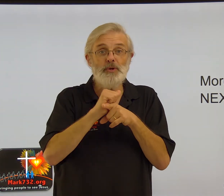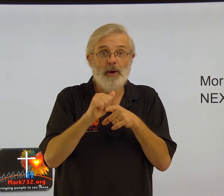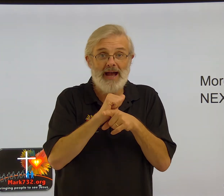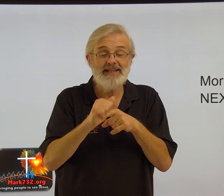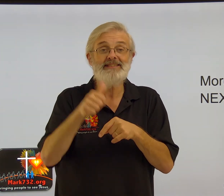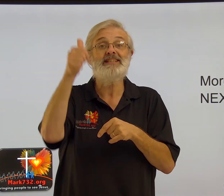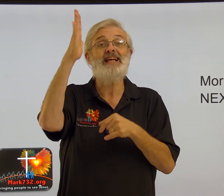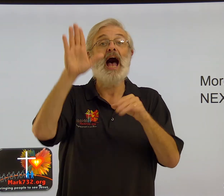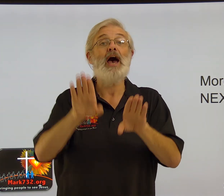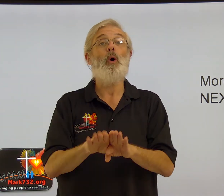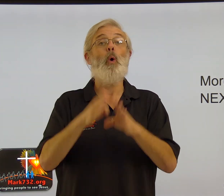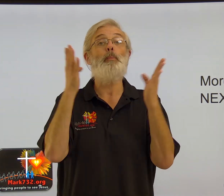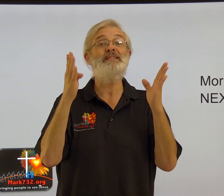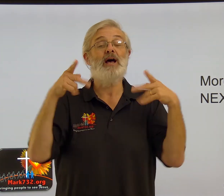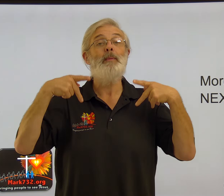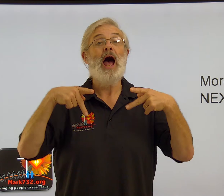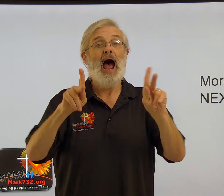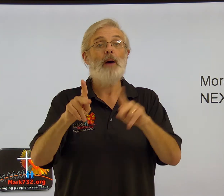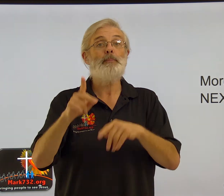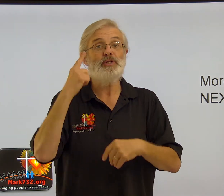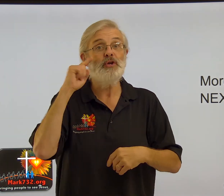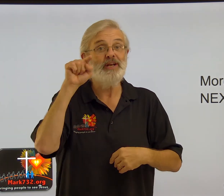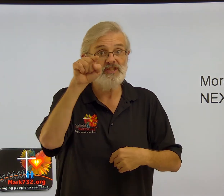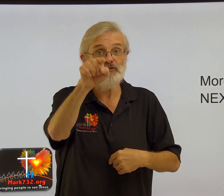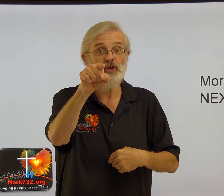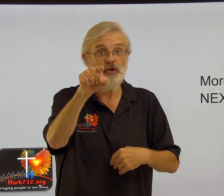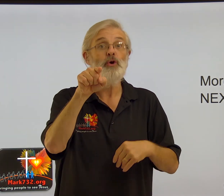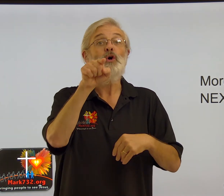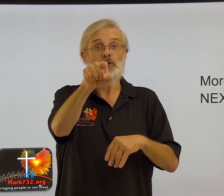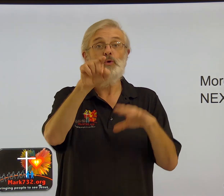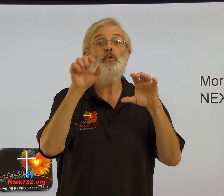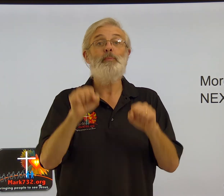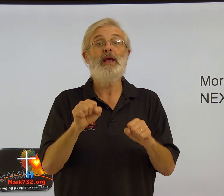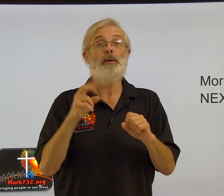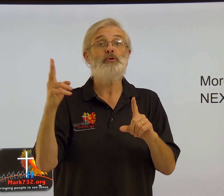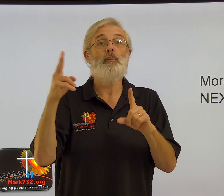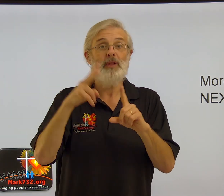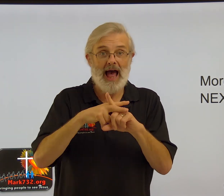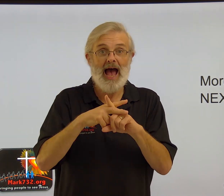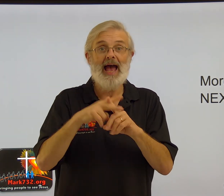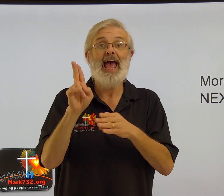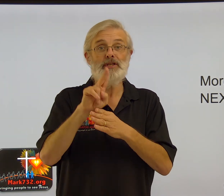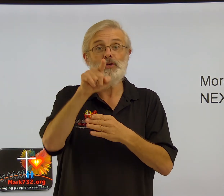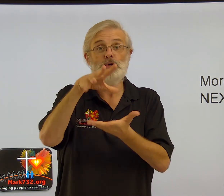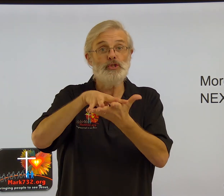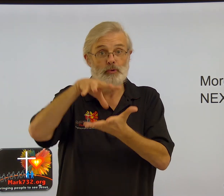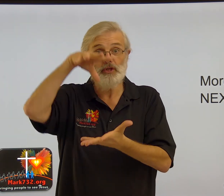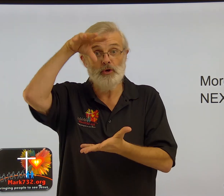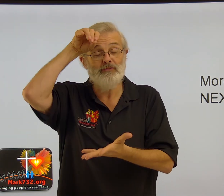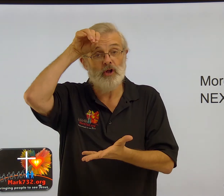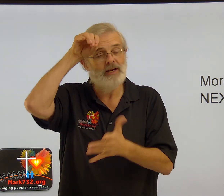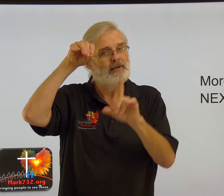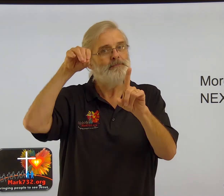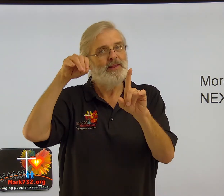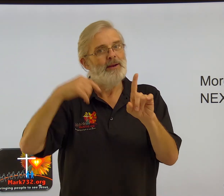practice, as God opens up opportunities for you, you'll be able to apply and use what you have learned. And my